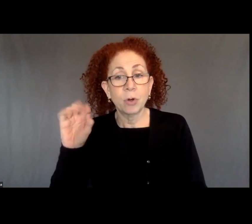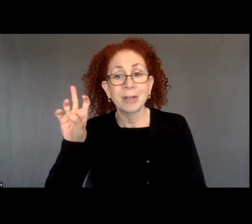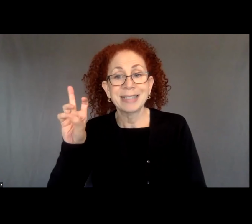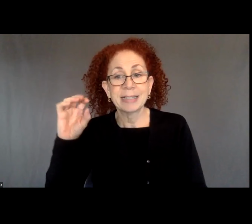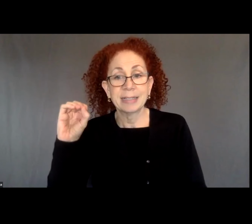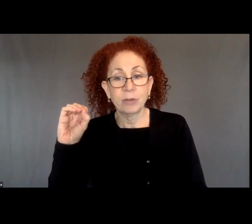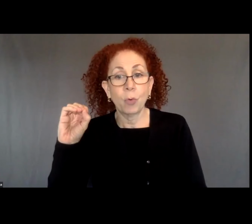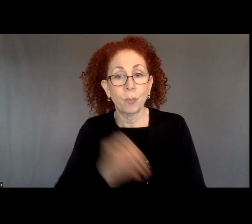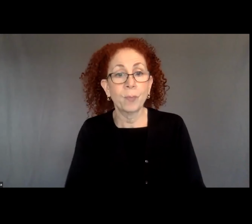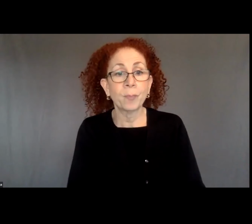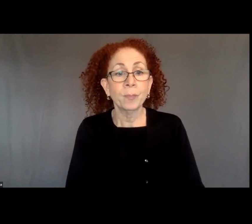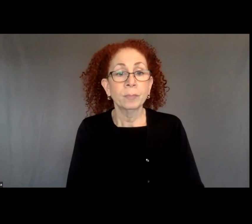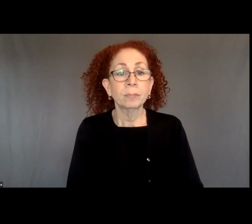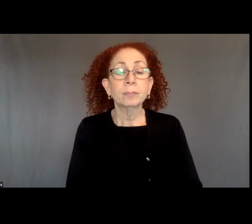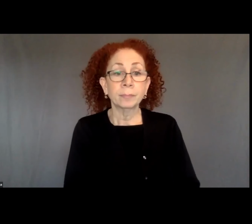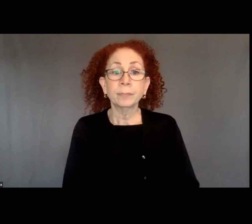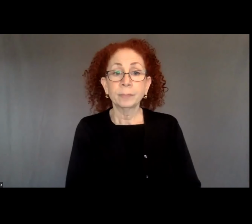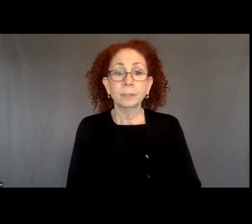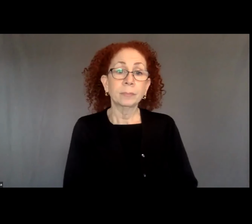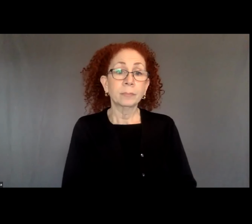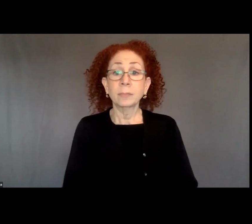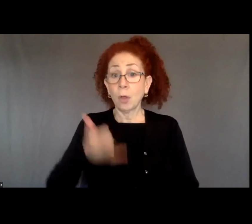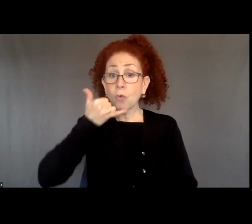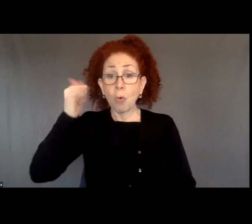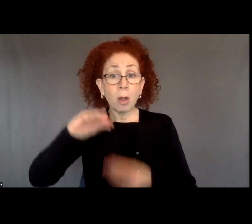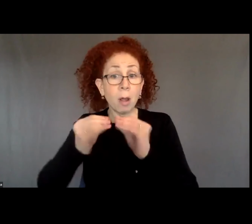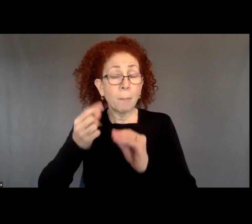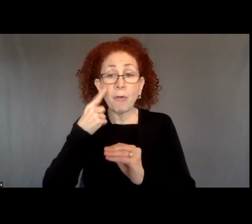215-898-7060. And you may also use this number